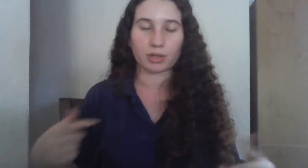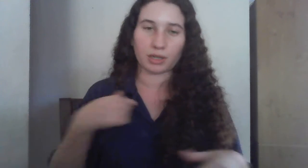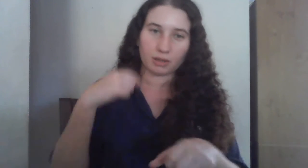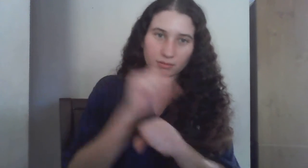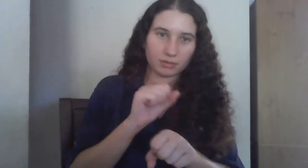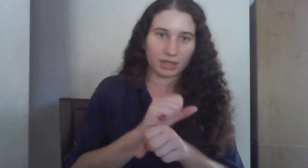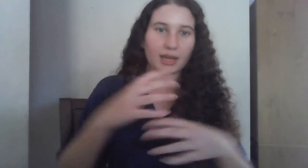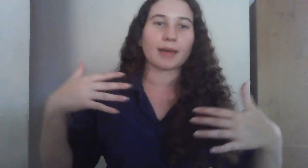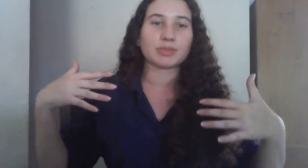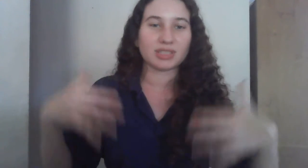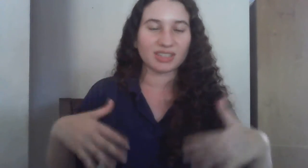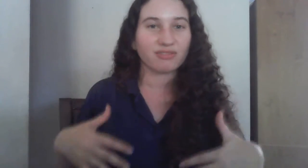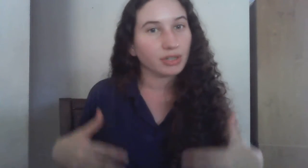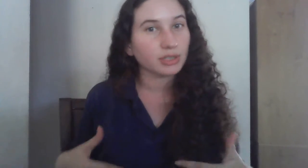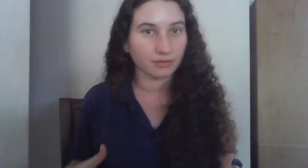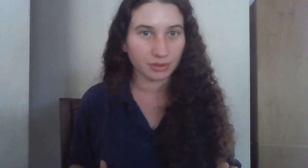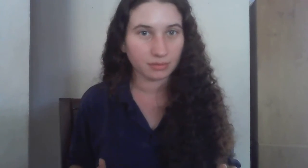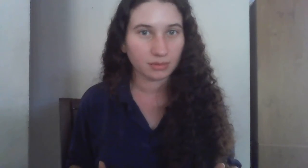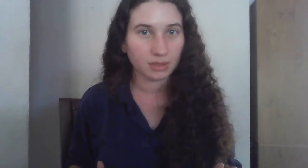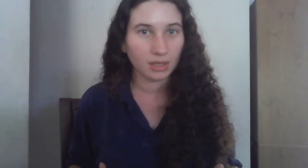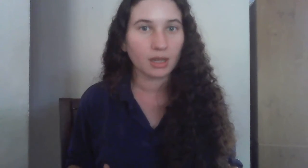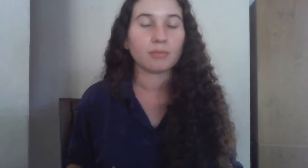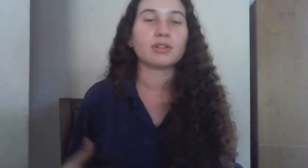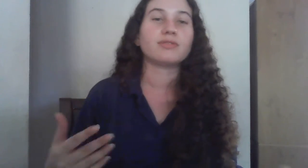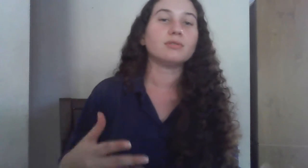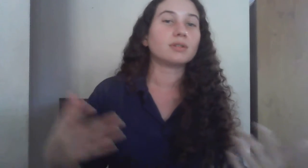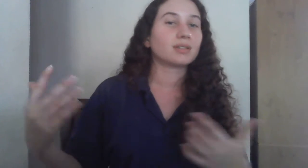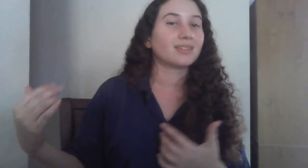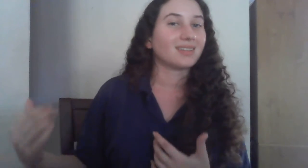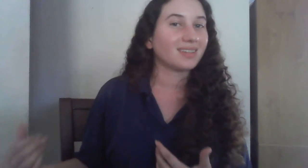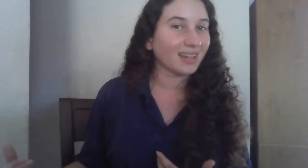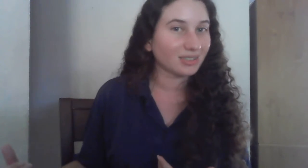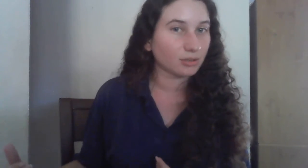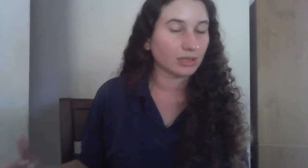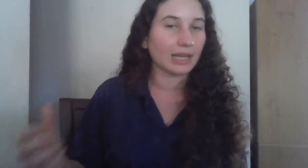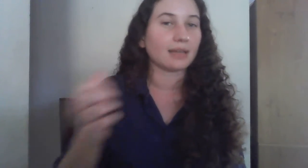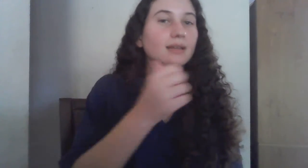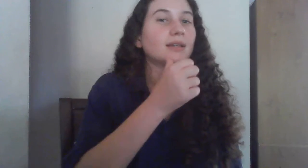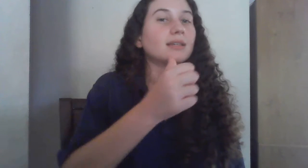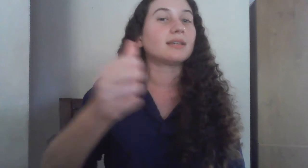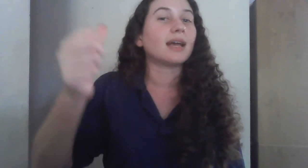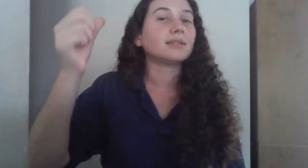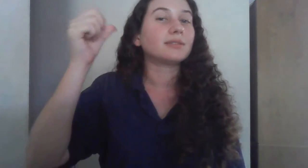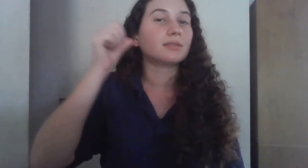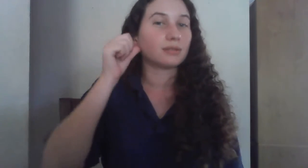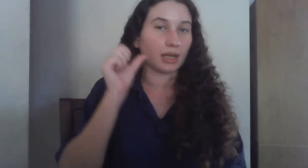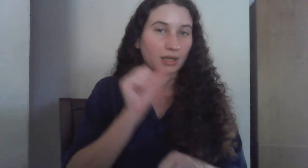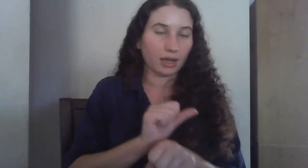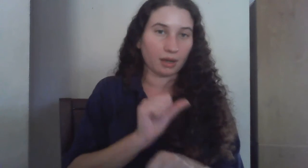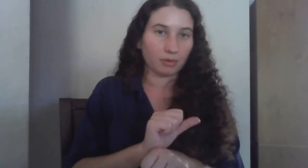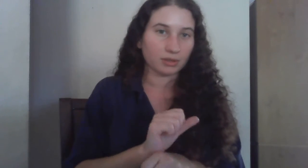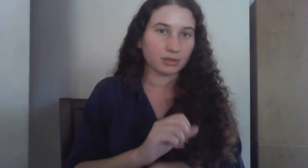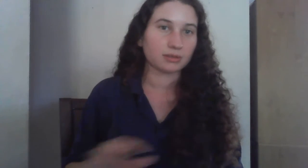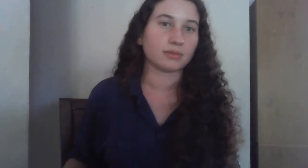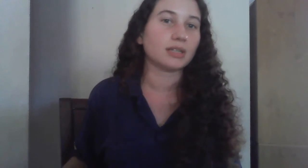working. It happened in front of you. But if you worked yesterday I worked. Right,